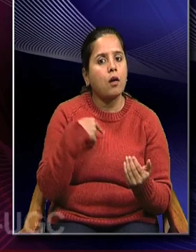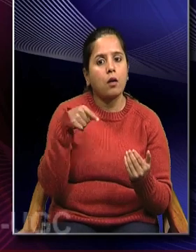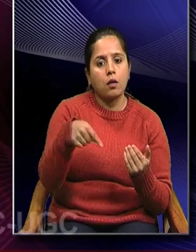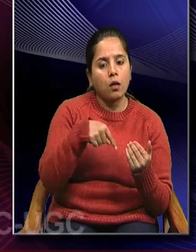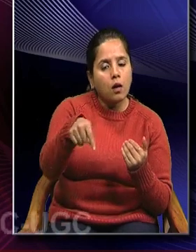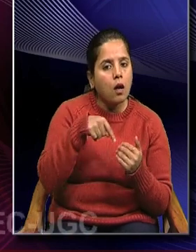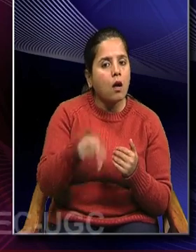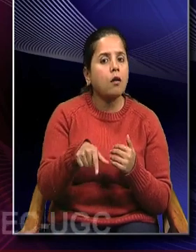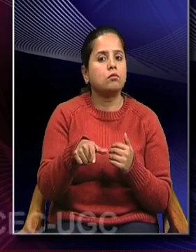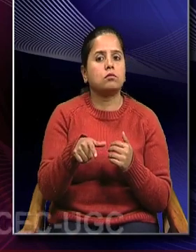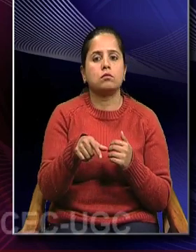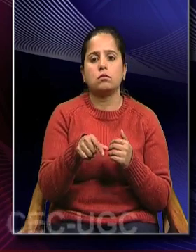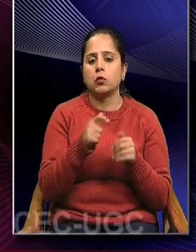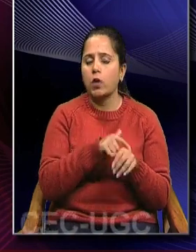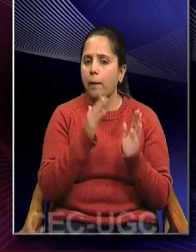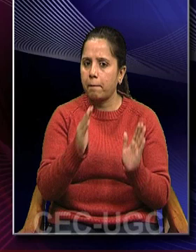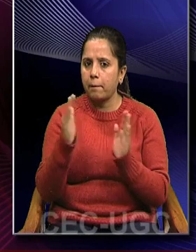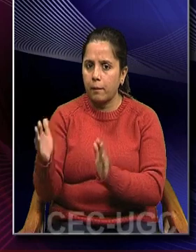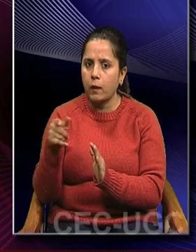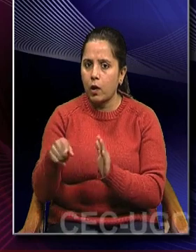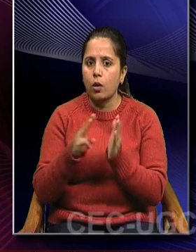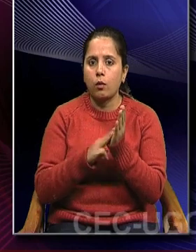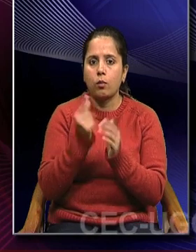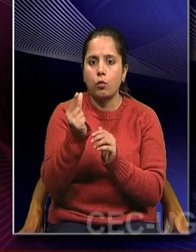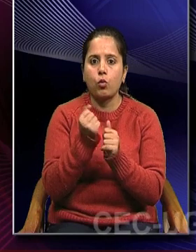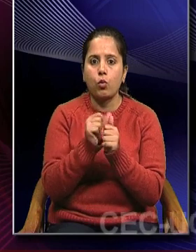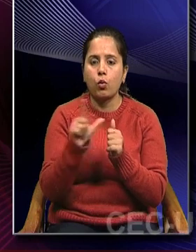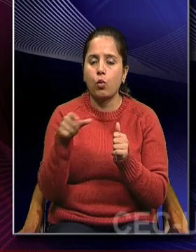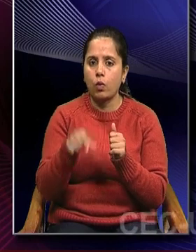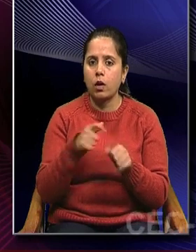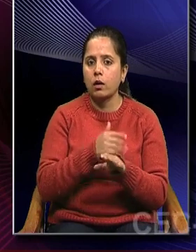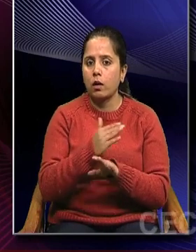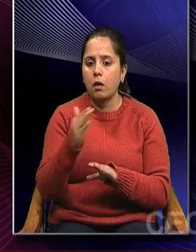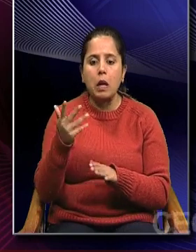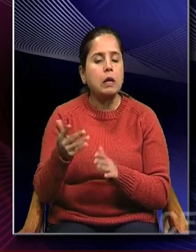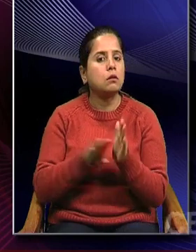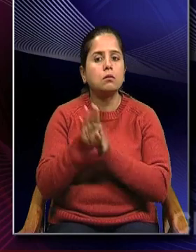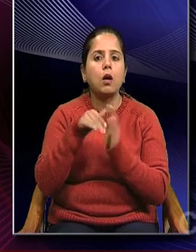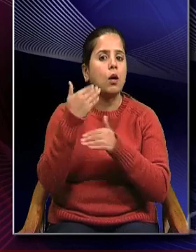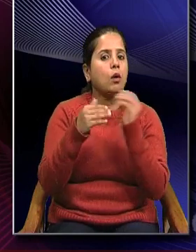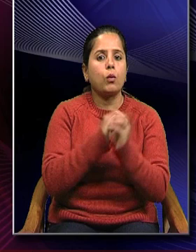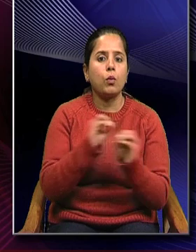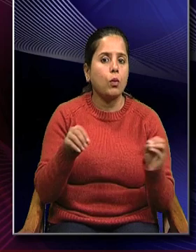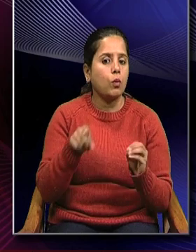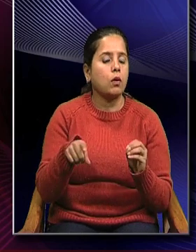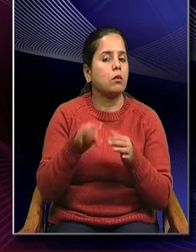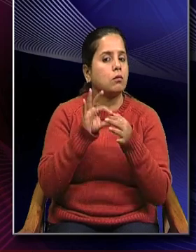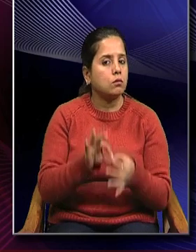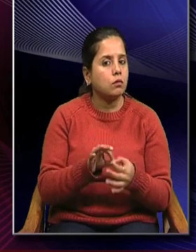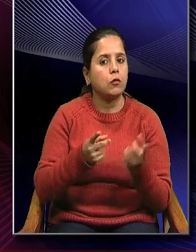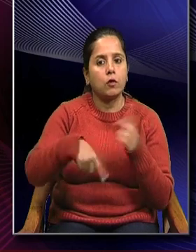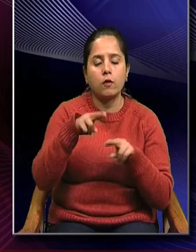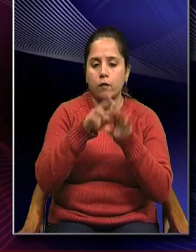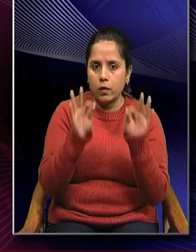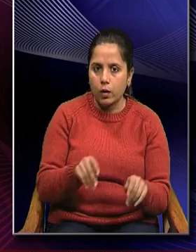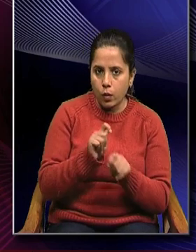medieval ages or during the Mughal period, not much development could take place in that sense in the